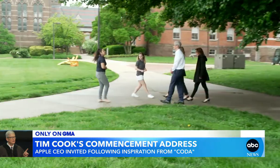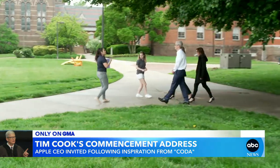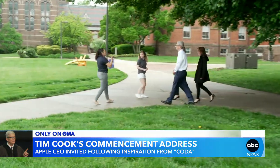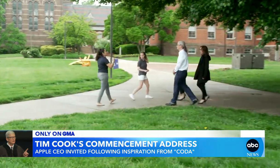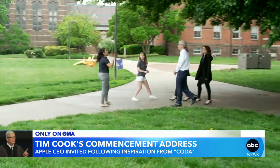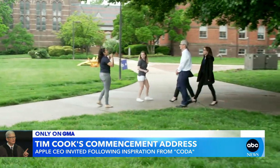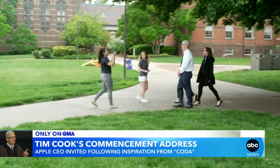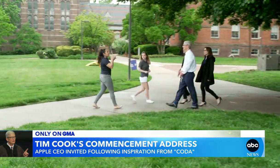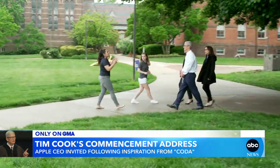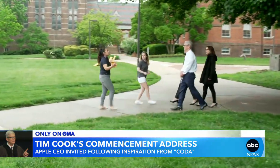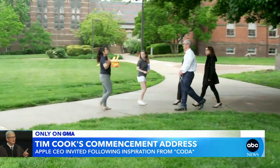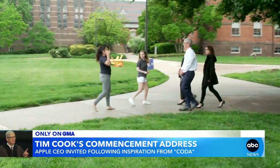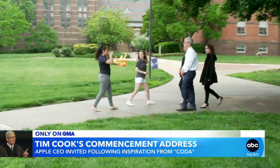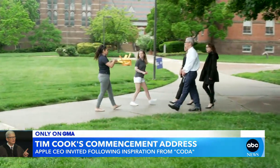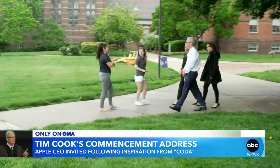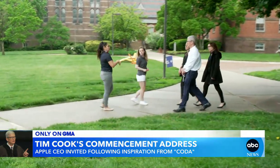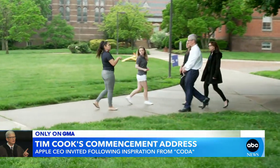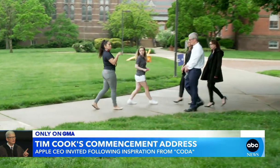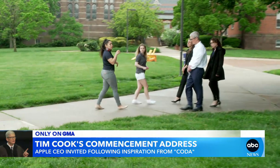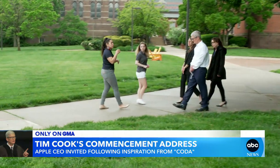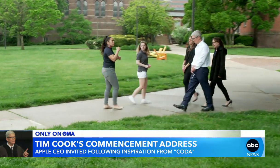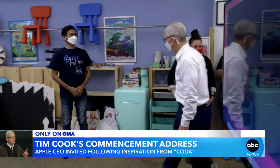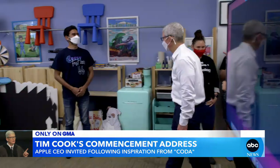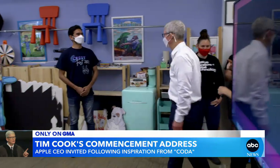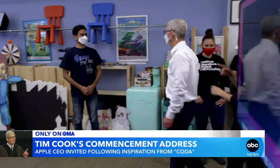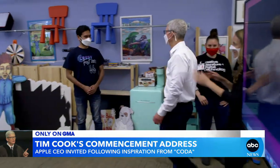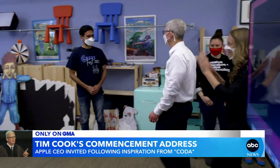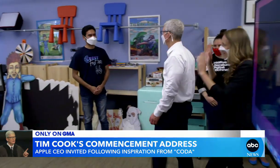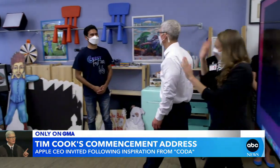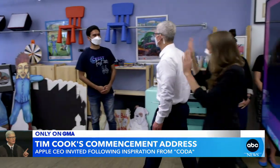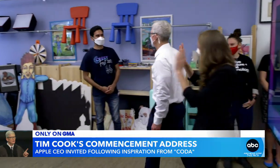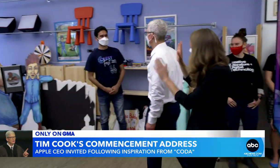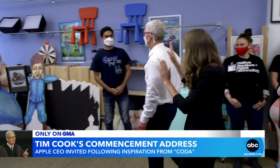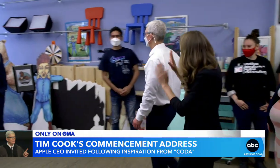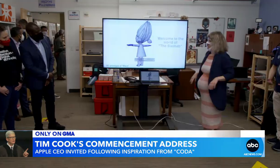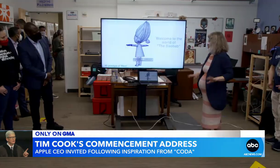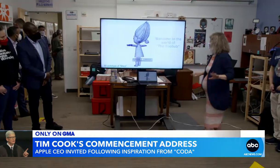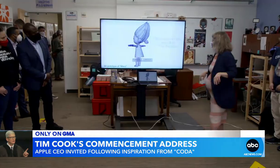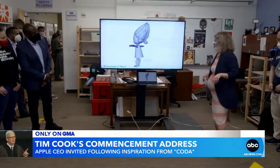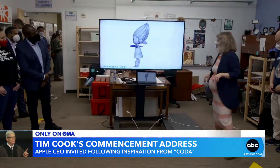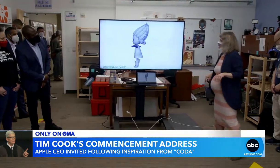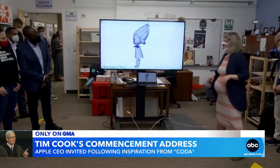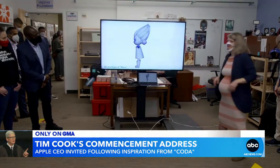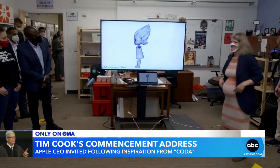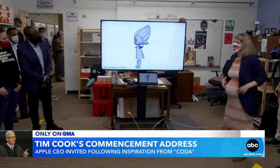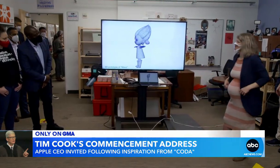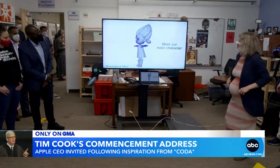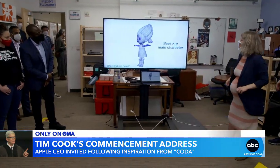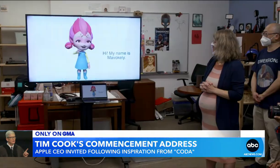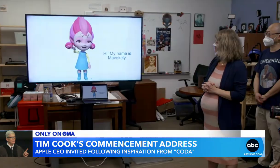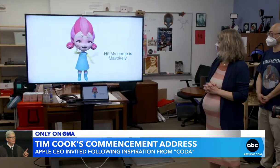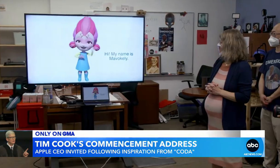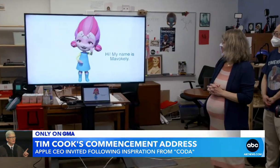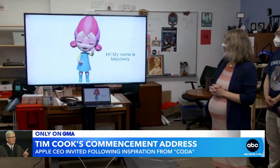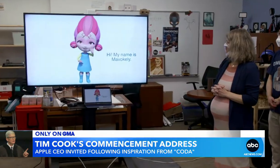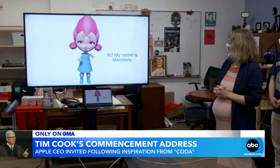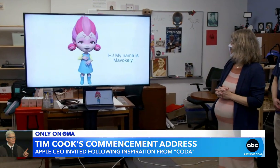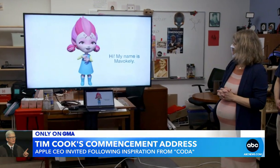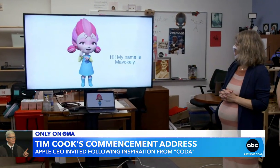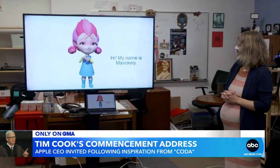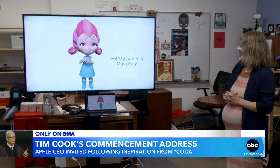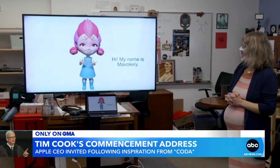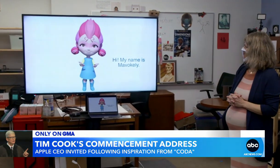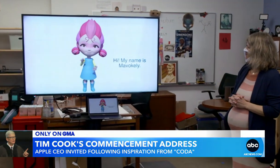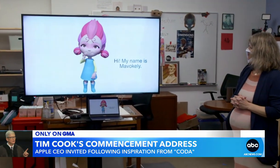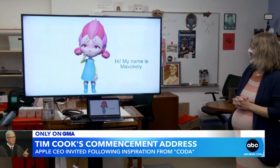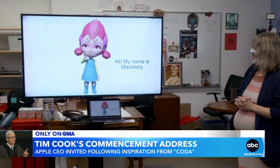Frotty, Cook touring the one-of-its-kind liberal arts school, the motion-like lab where designers created the first-ever 3D avatars